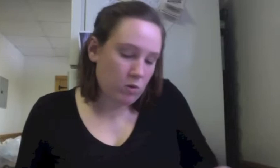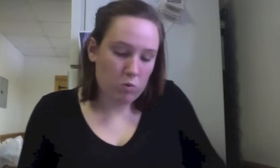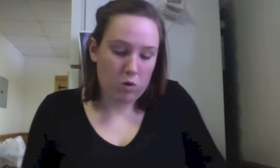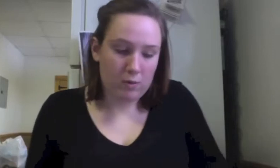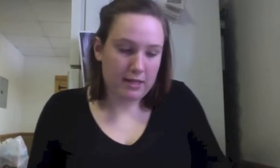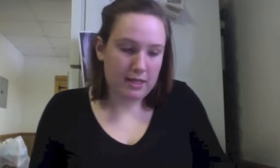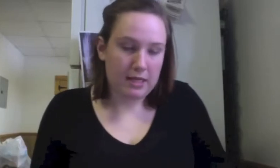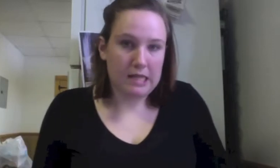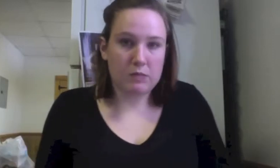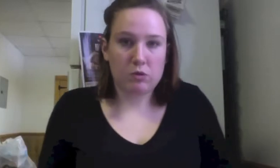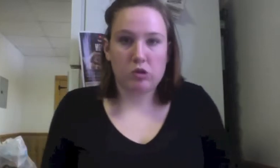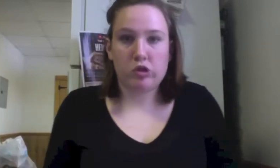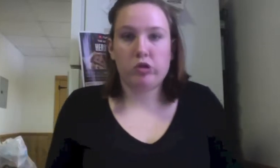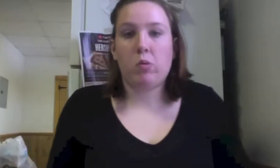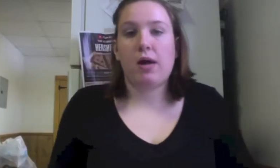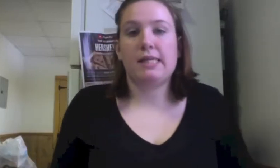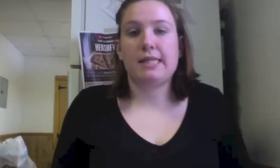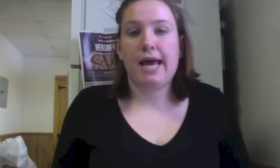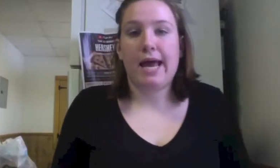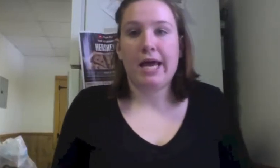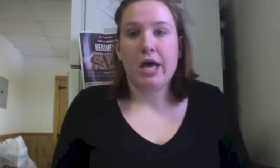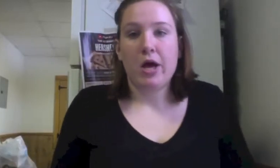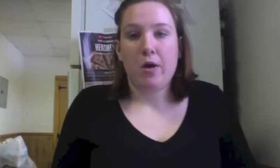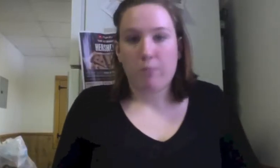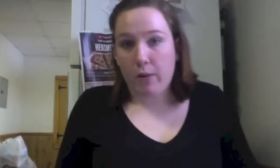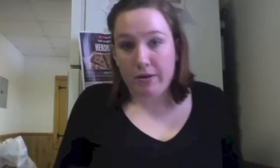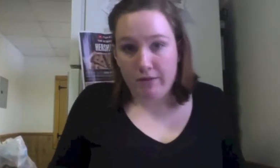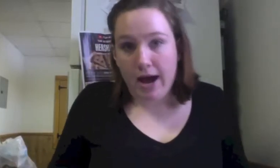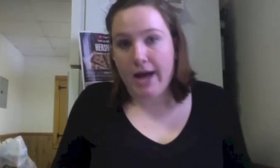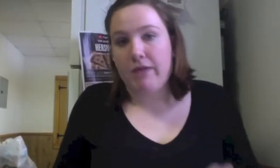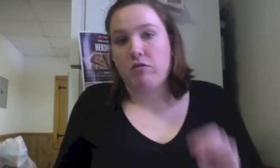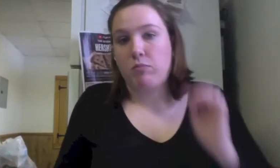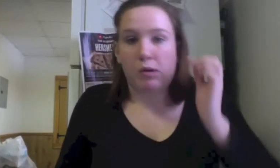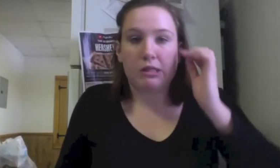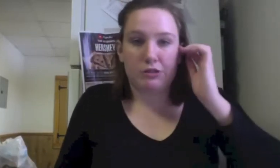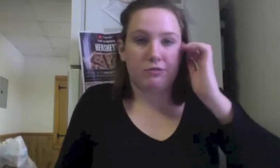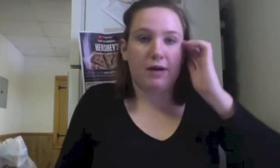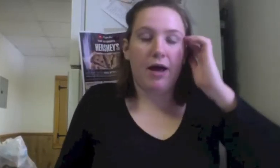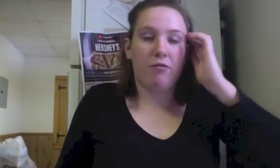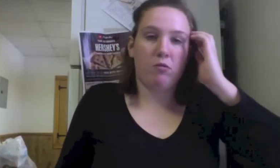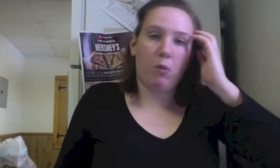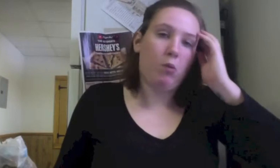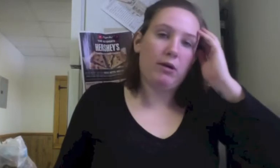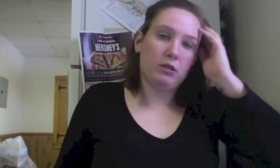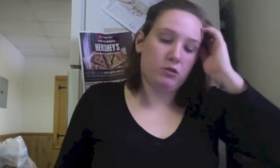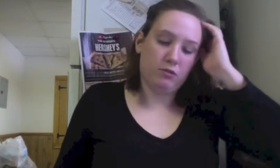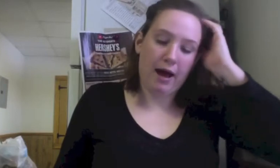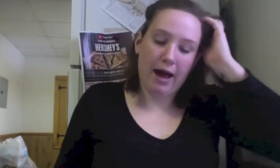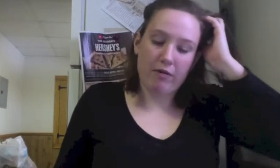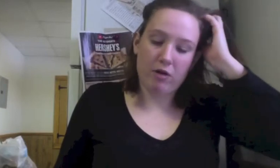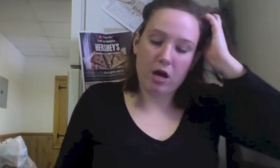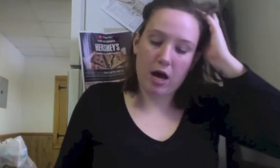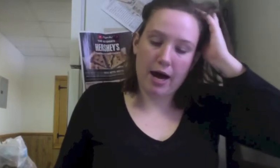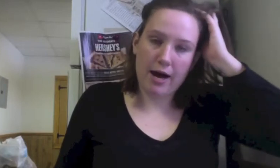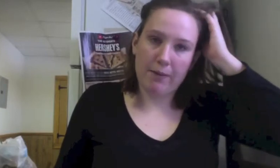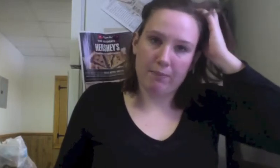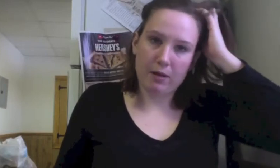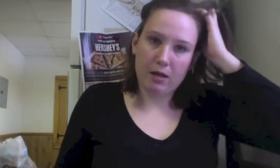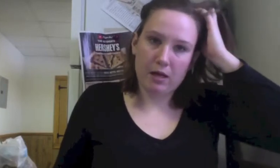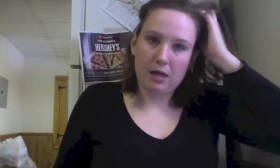Well, with decimals you don't want to say 0.5 or 0.25 or 1.25 because